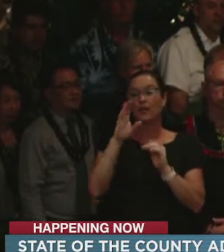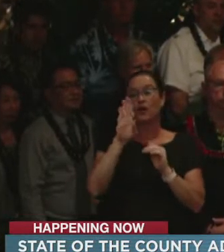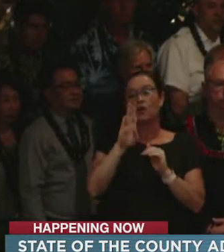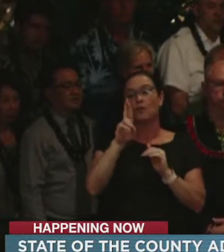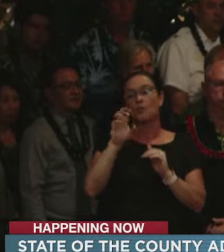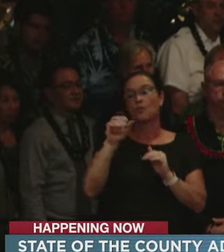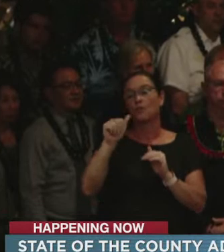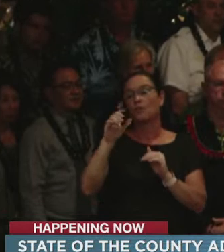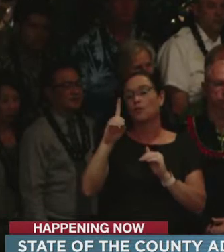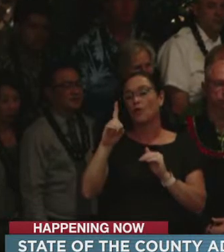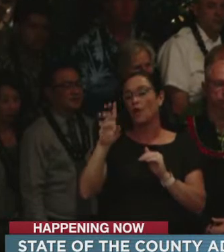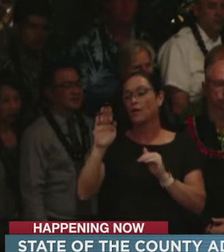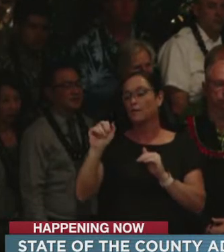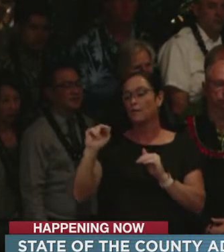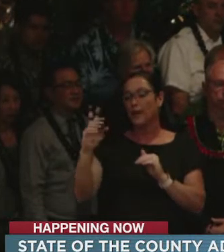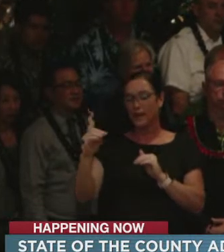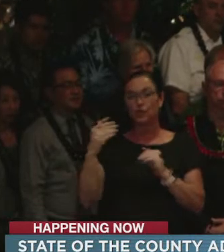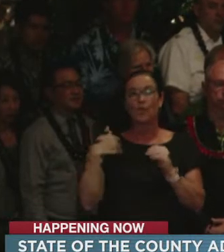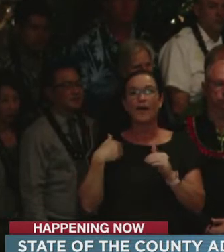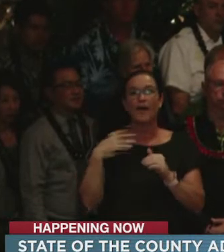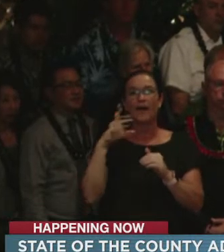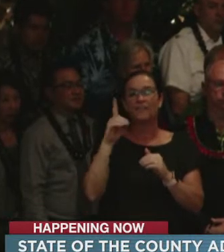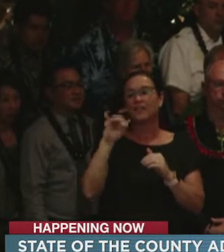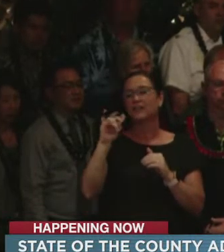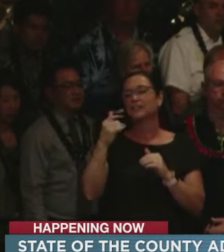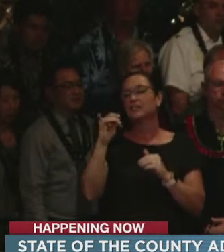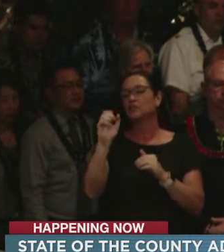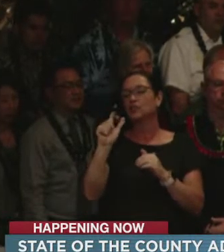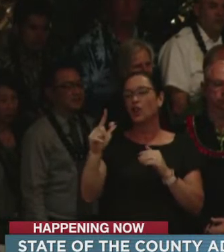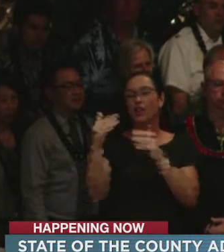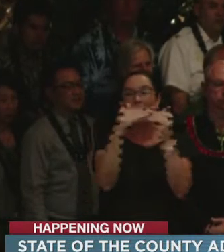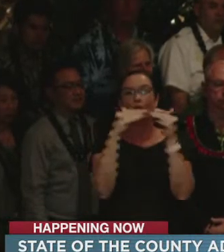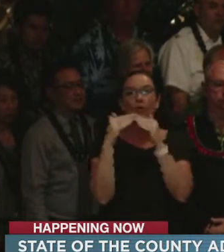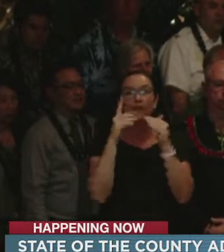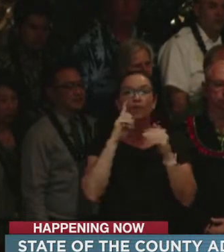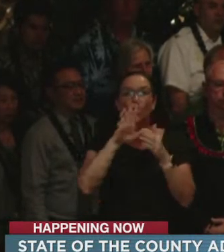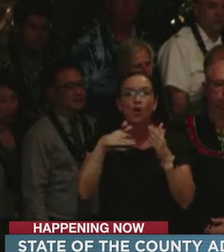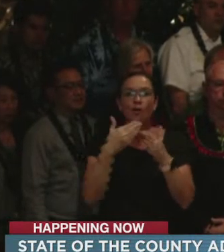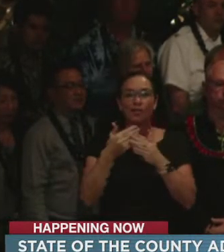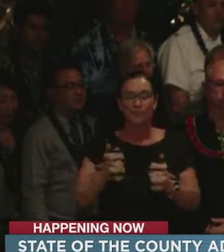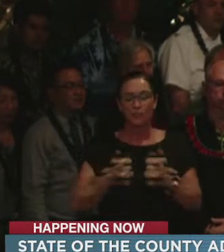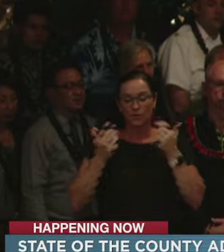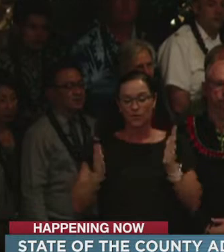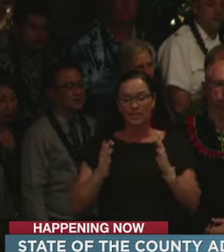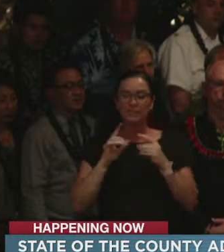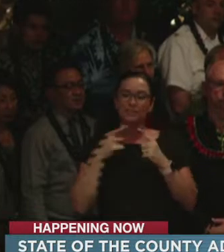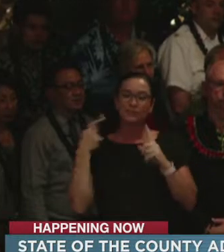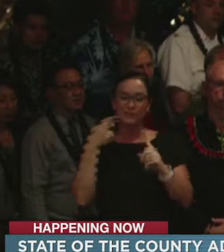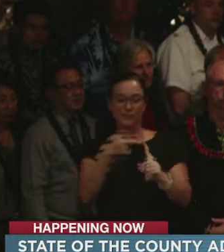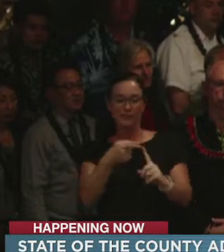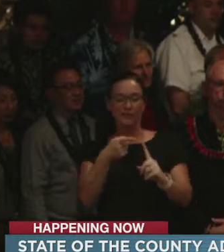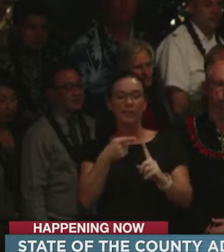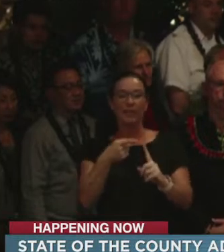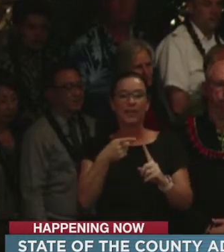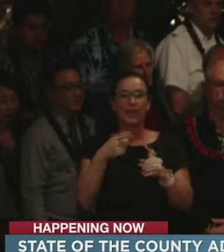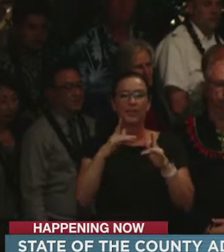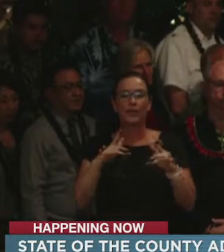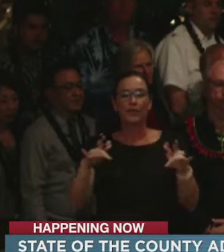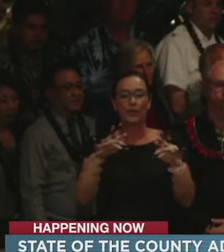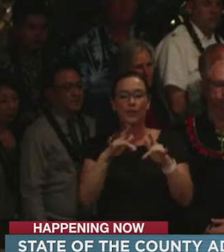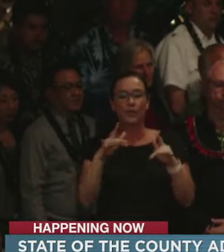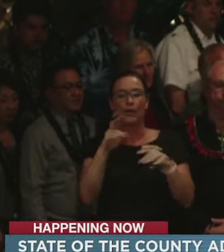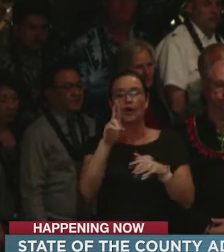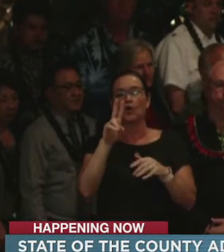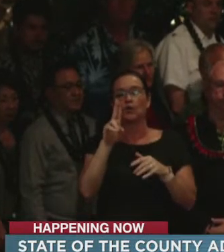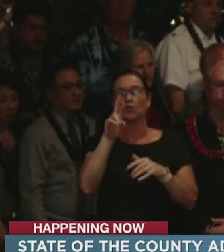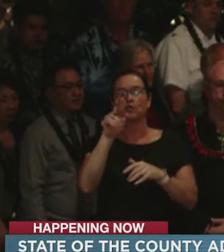partners to bring digital equity to many of our residents, particularly in our rural communities across the island.